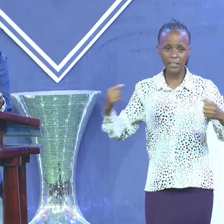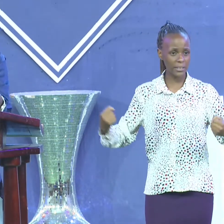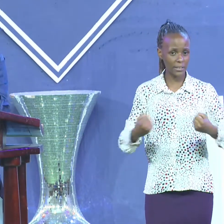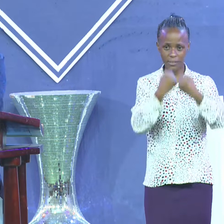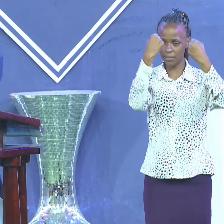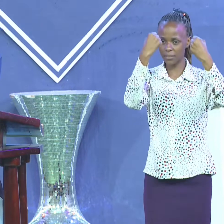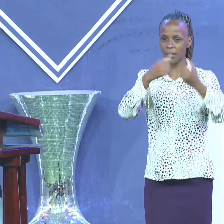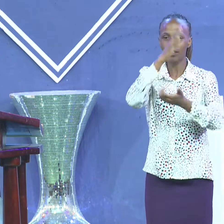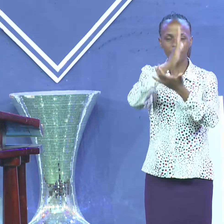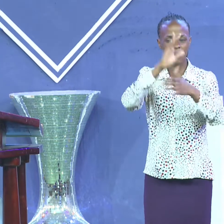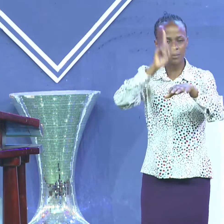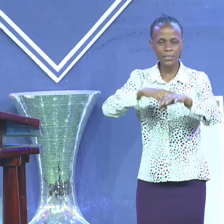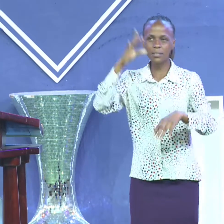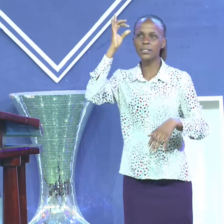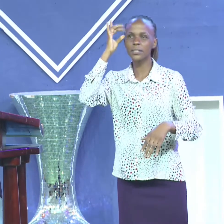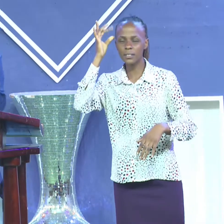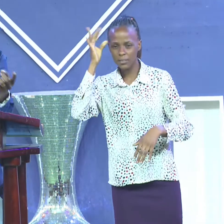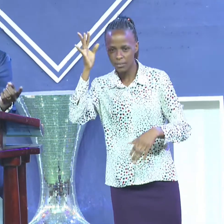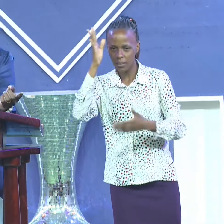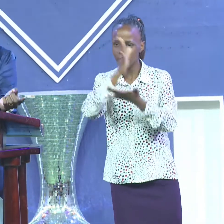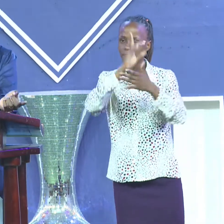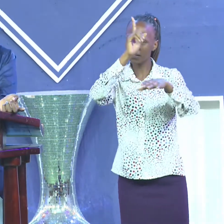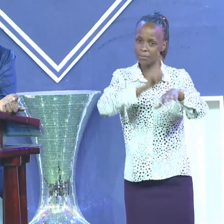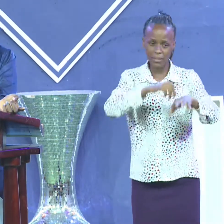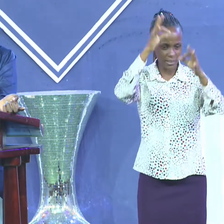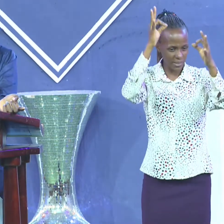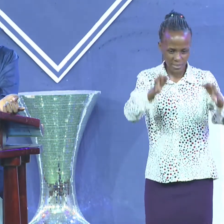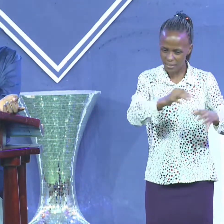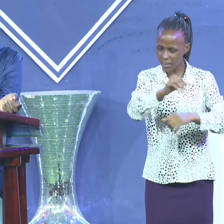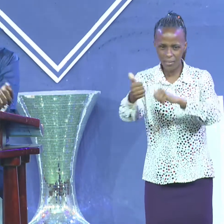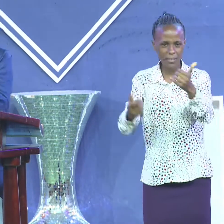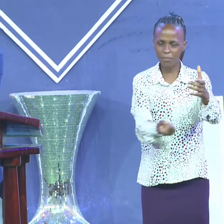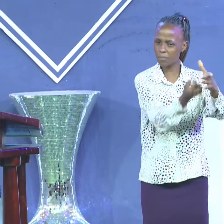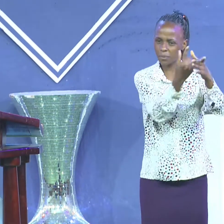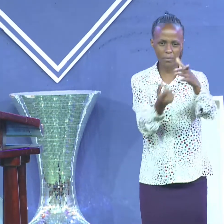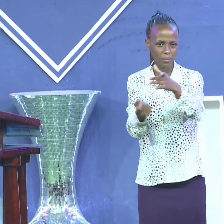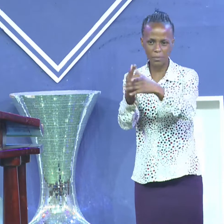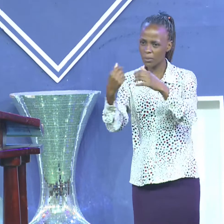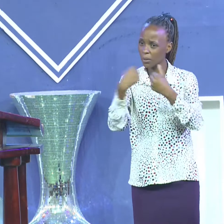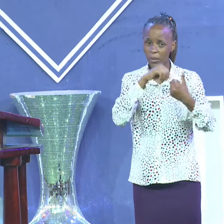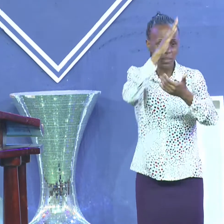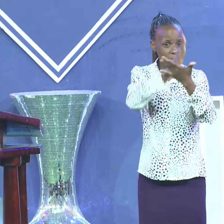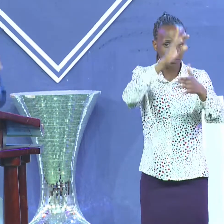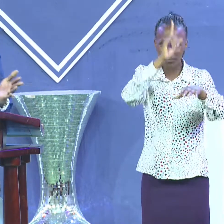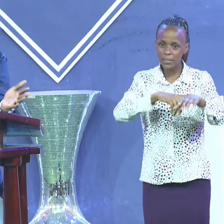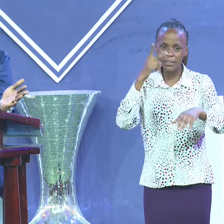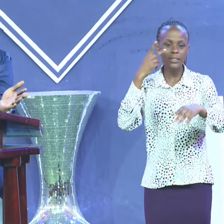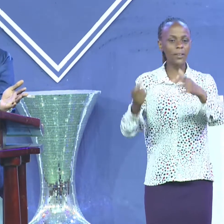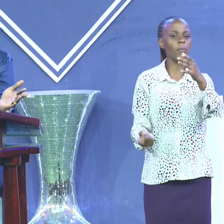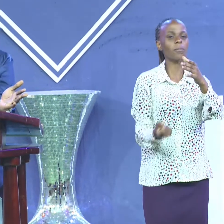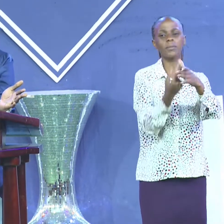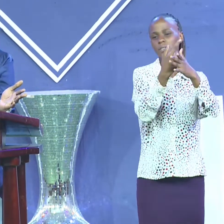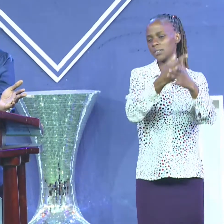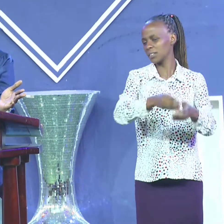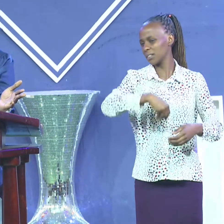Sometimes they would get accidents. Sometimes they become sick. Different challenges. And they